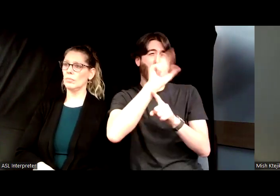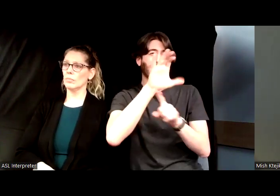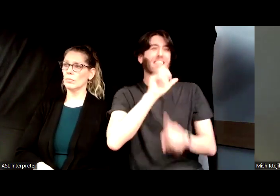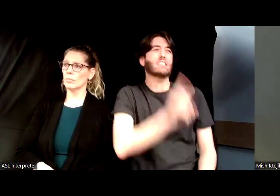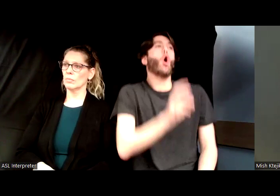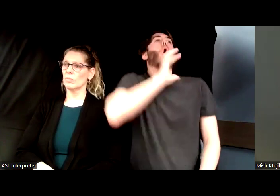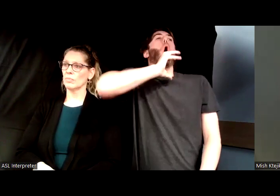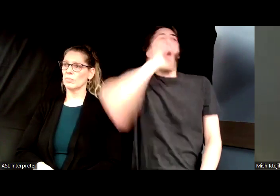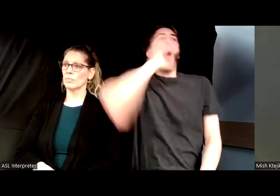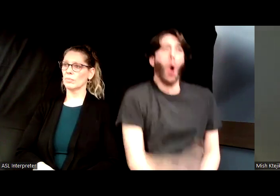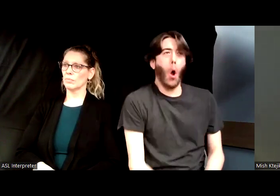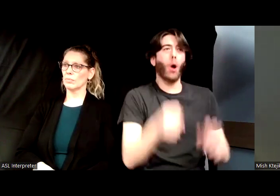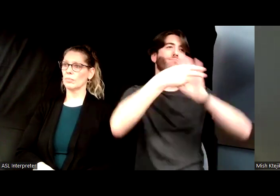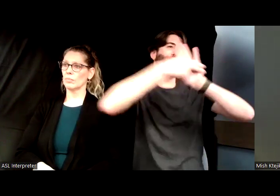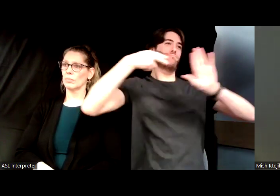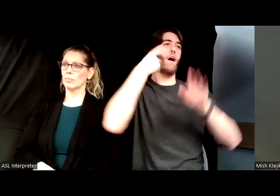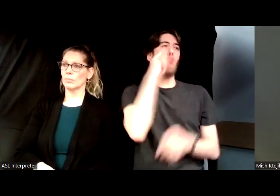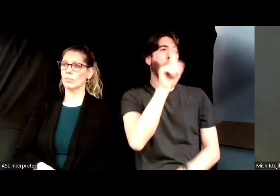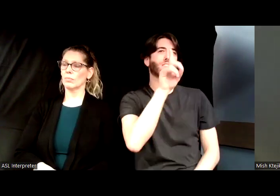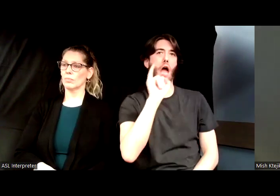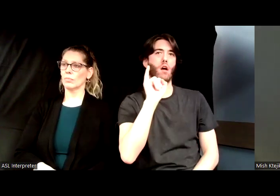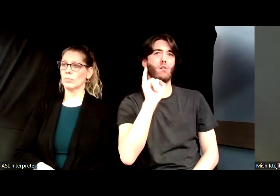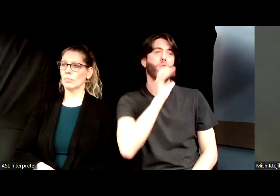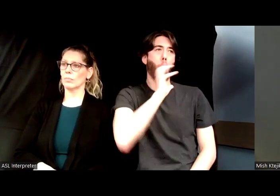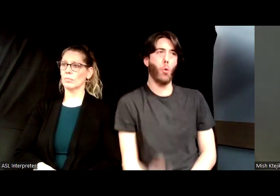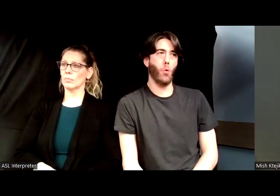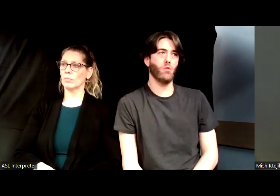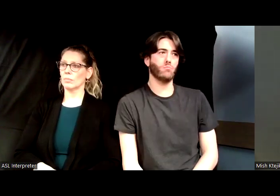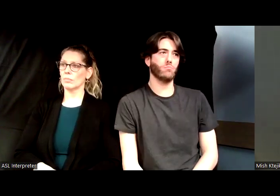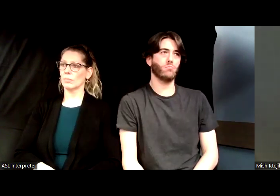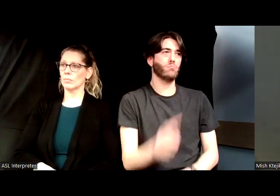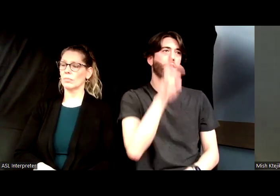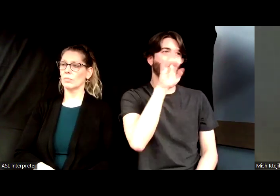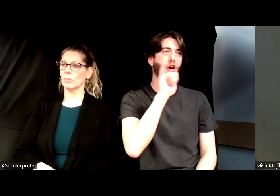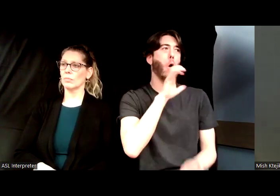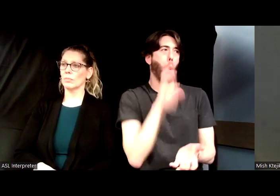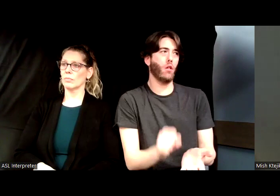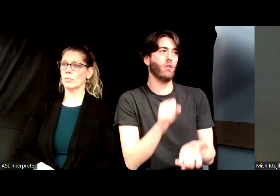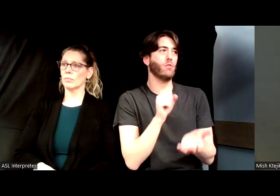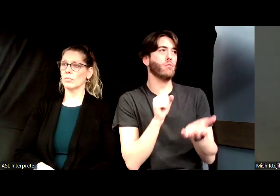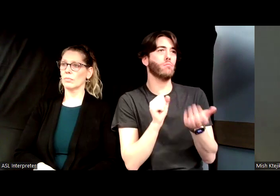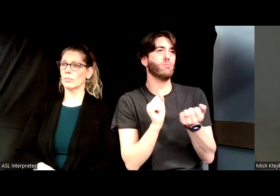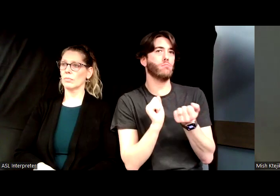is the certification that the reverse thing, that's a really old thing for